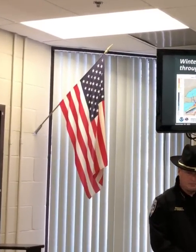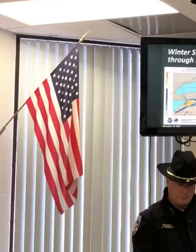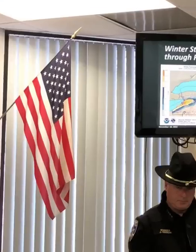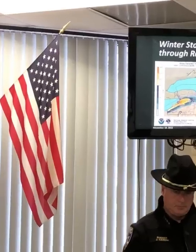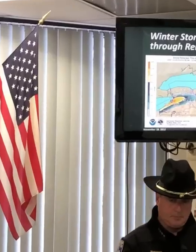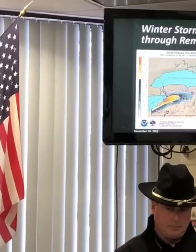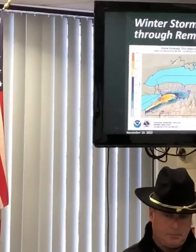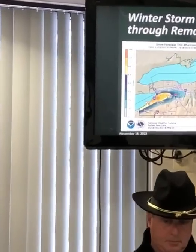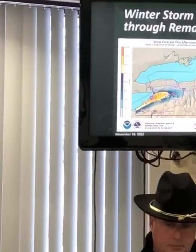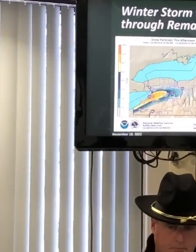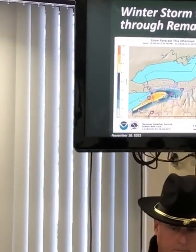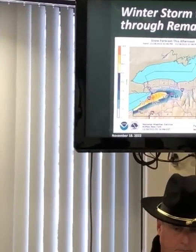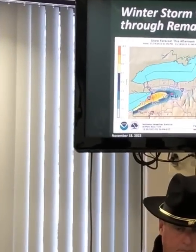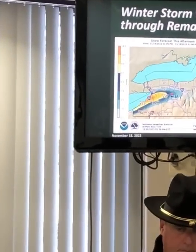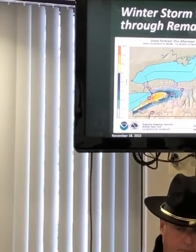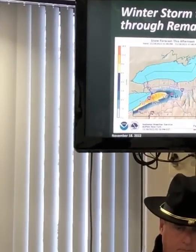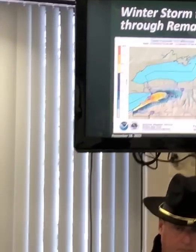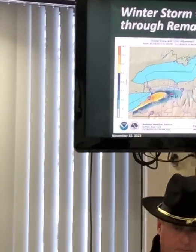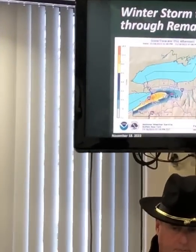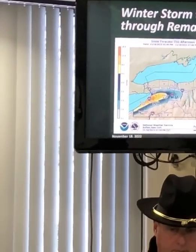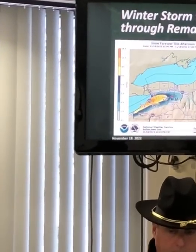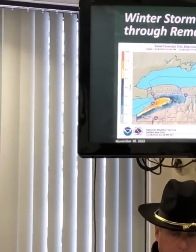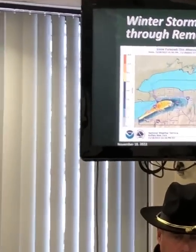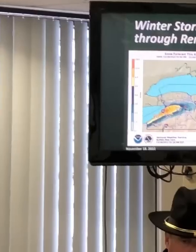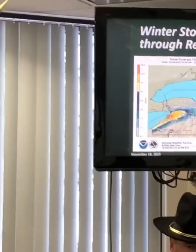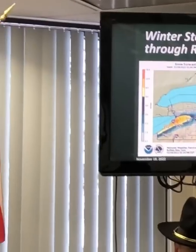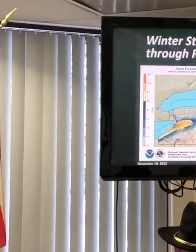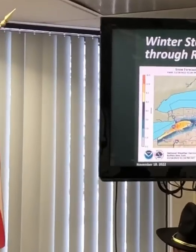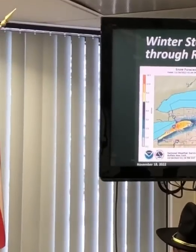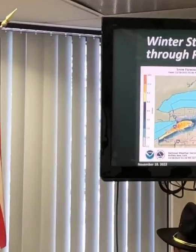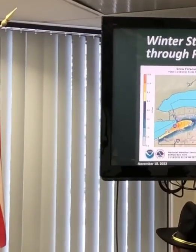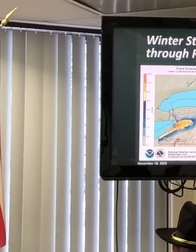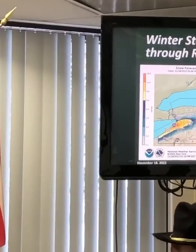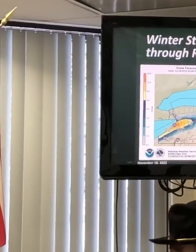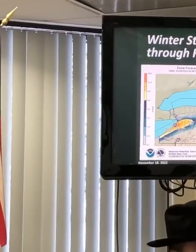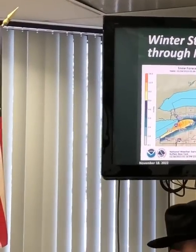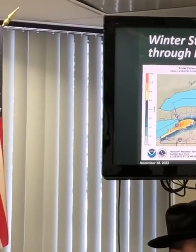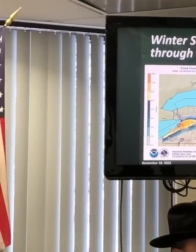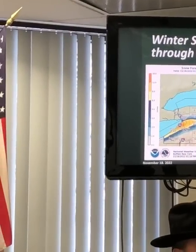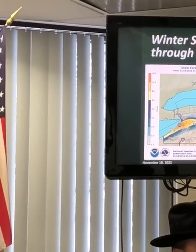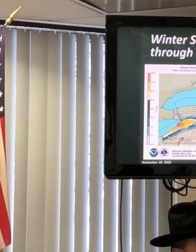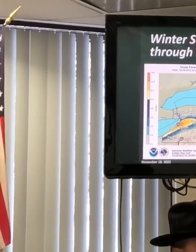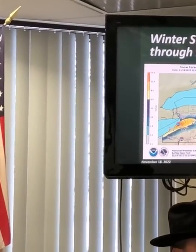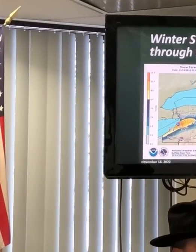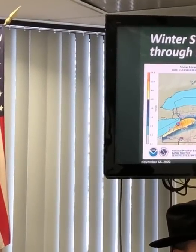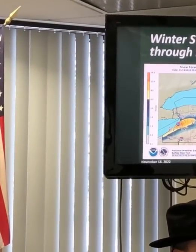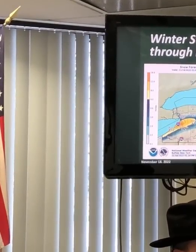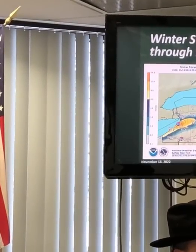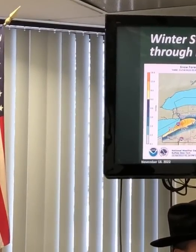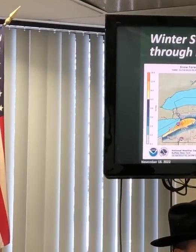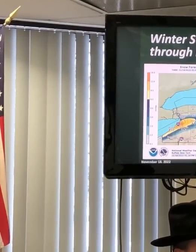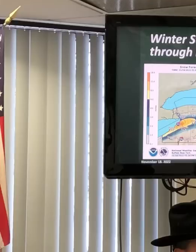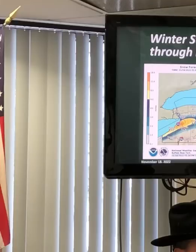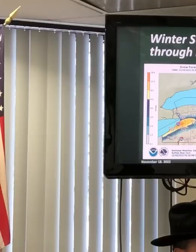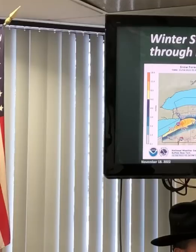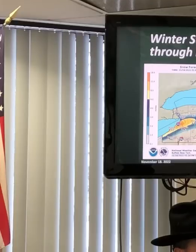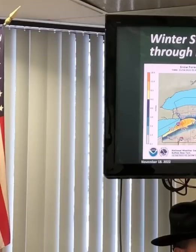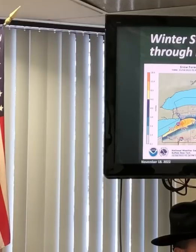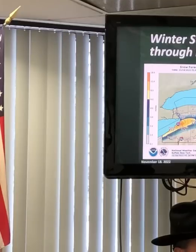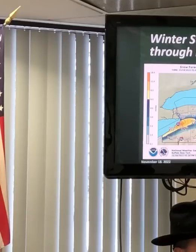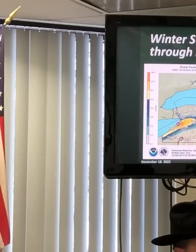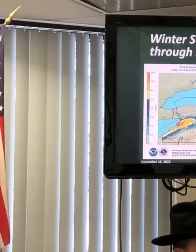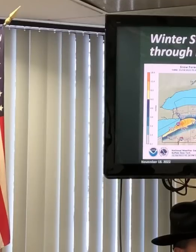to 18 inches of snow were going to fall in parts of this band, and a lot of the area that is currently getting hammered